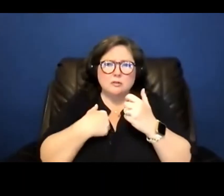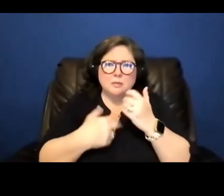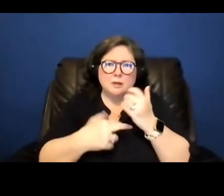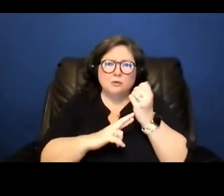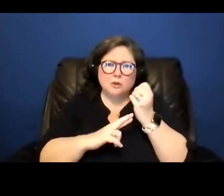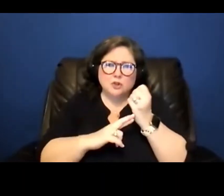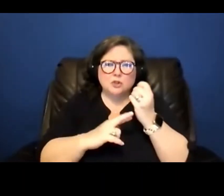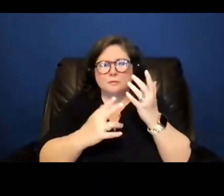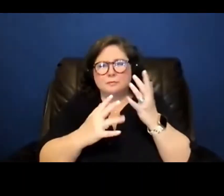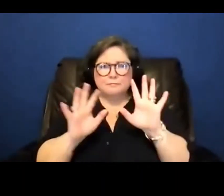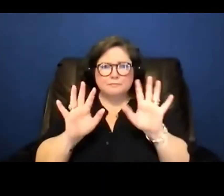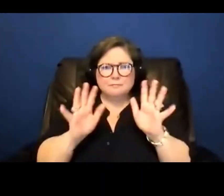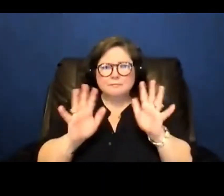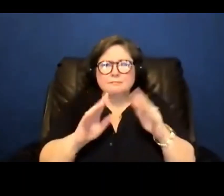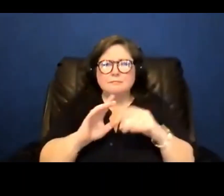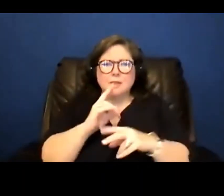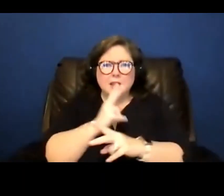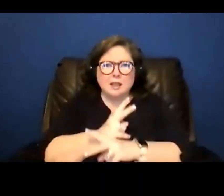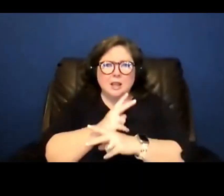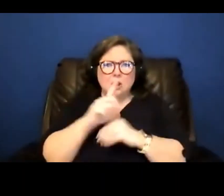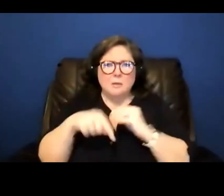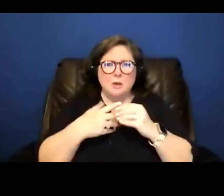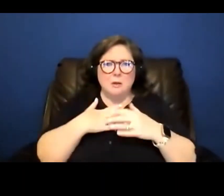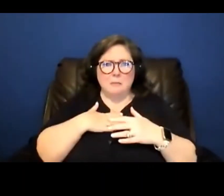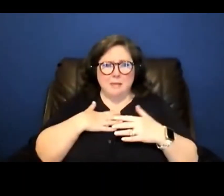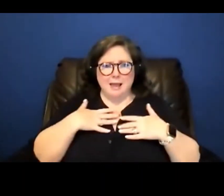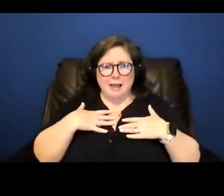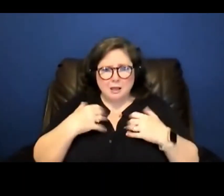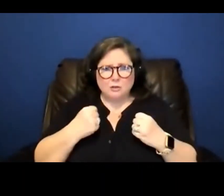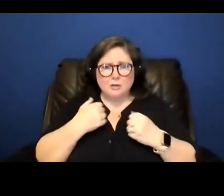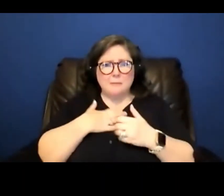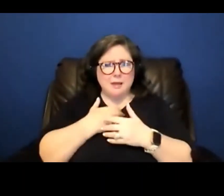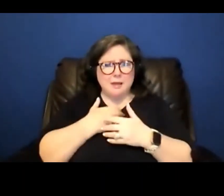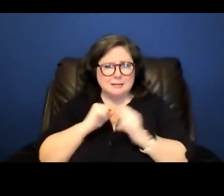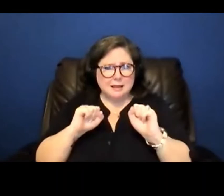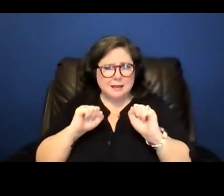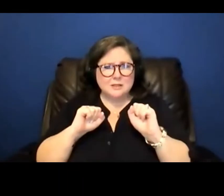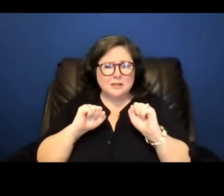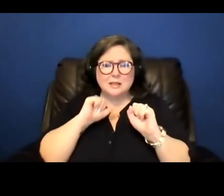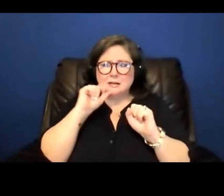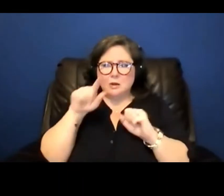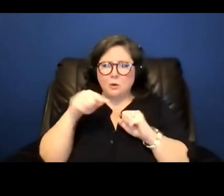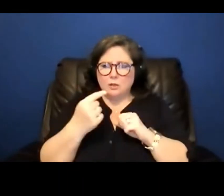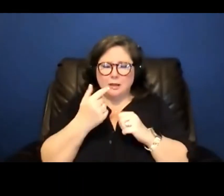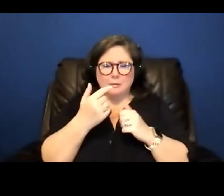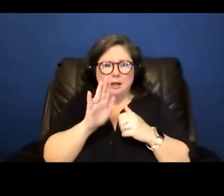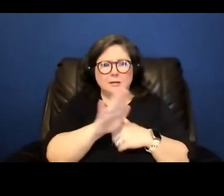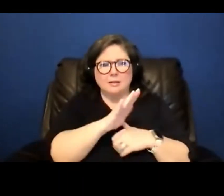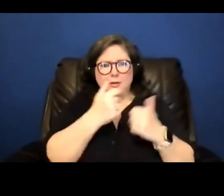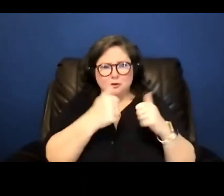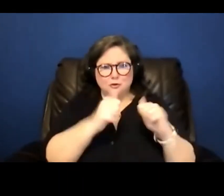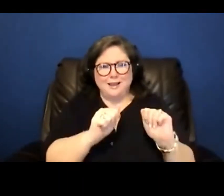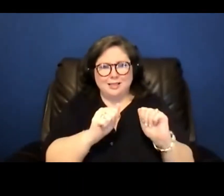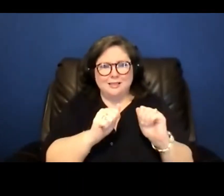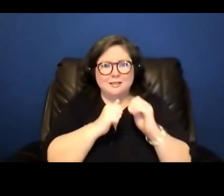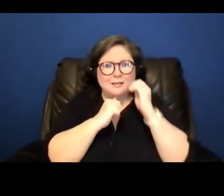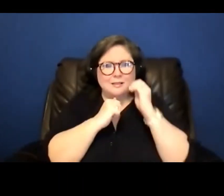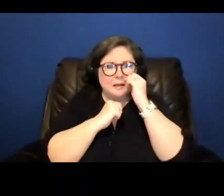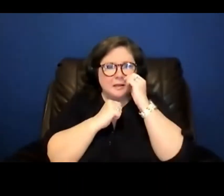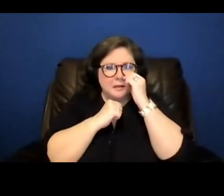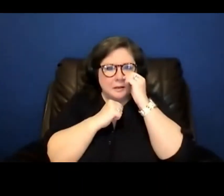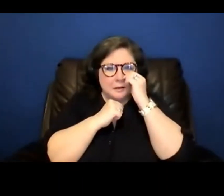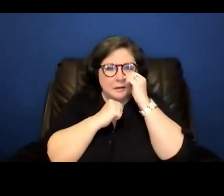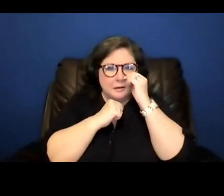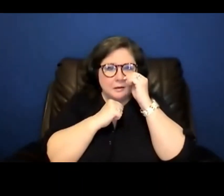me, about my health and my safety, not just about their trial. So it's been a process.